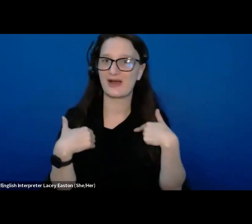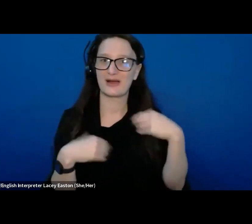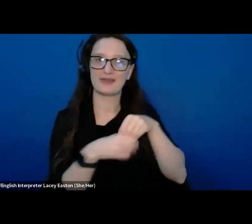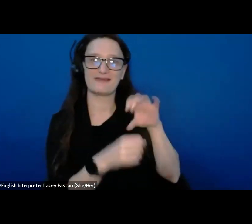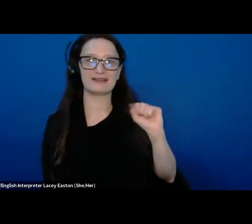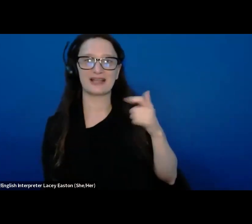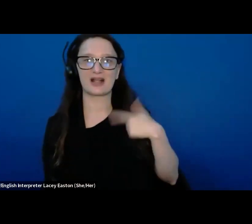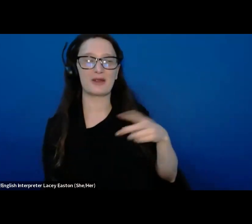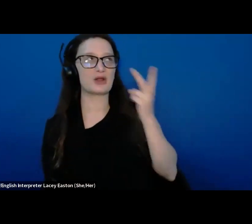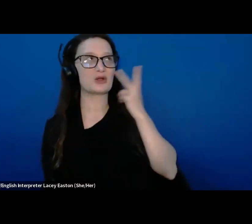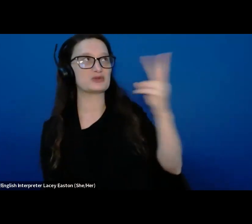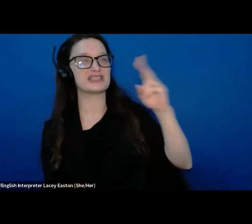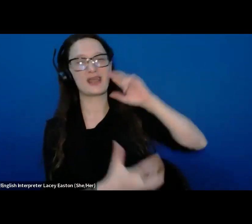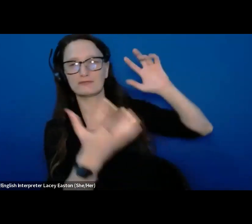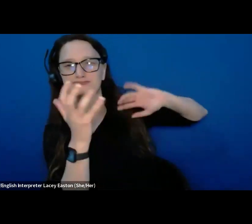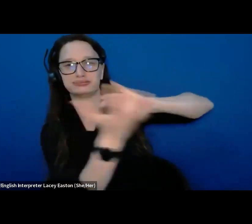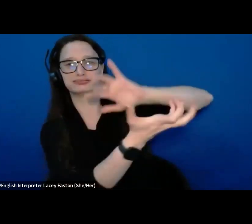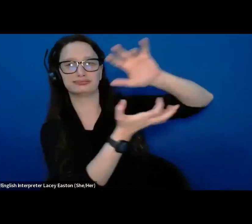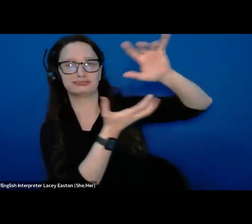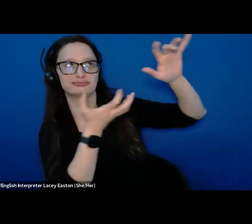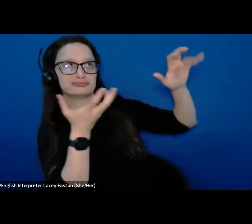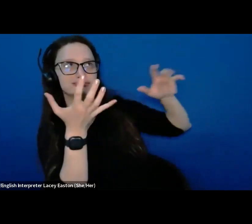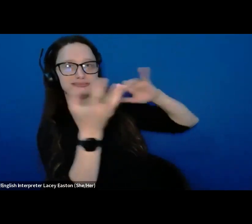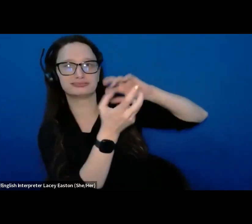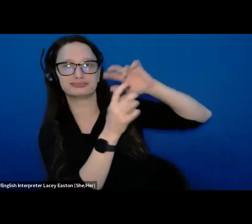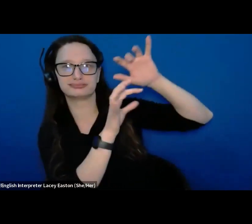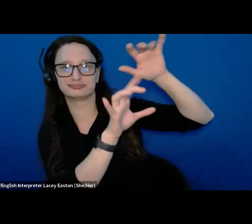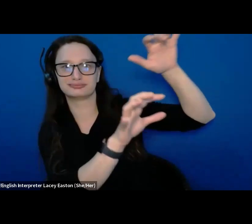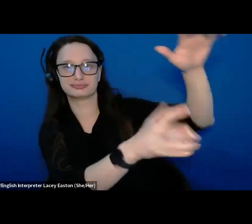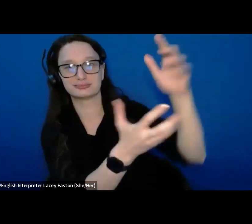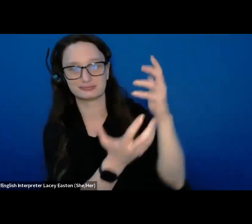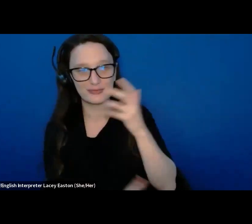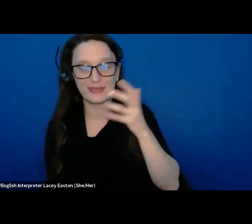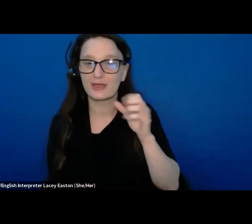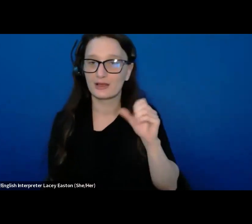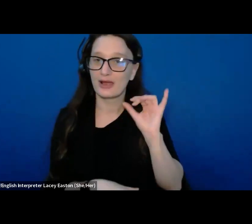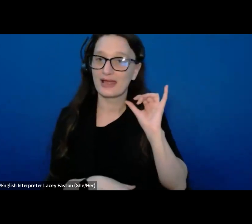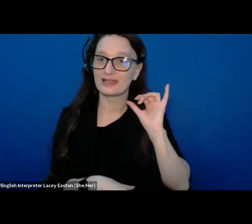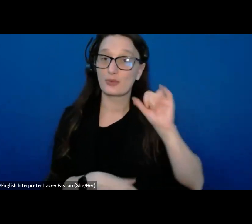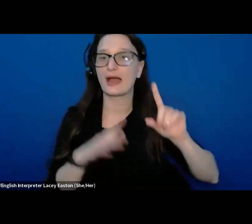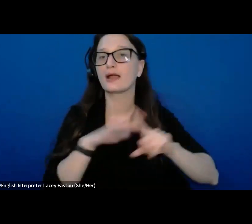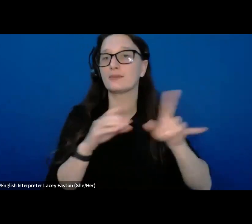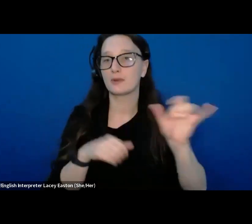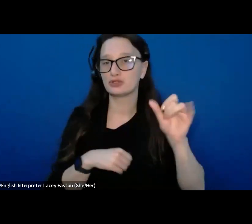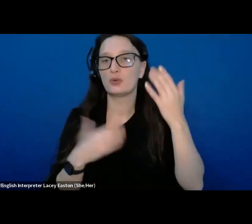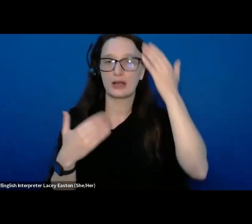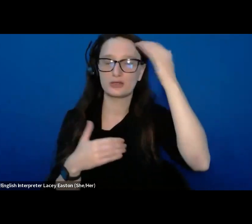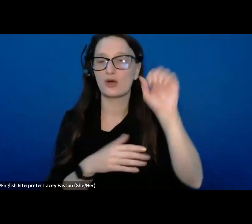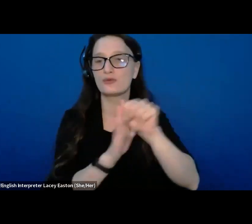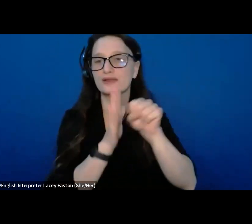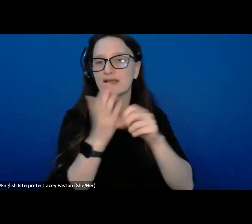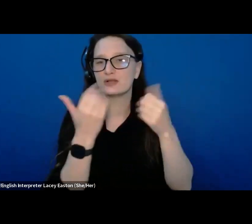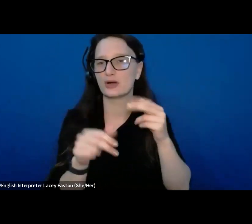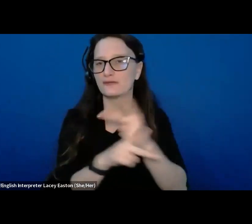in all of the clouds out my window here. So that definitely came up as well. So I know the state is trying to look at how we can use